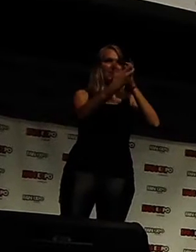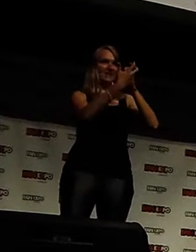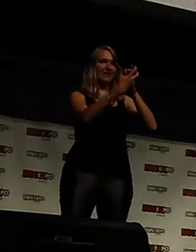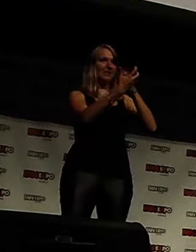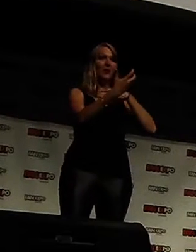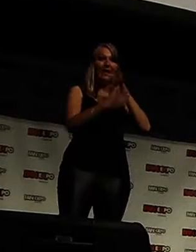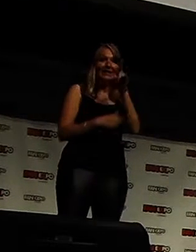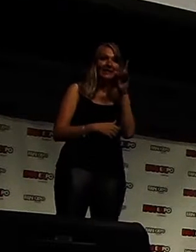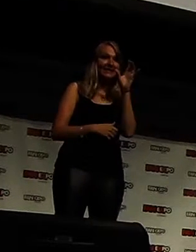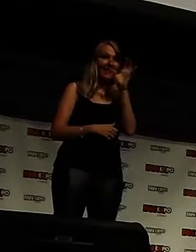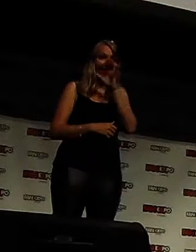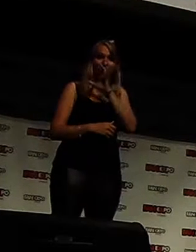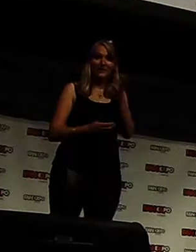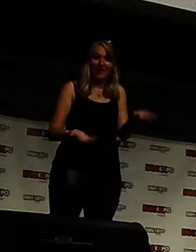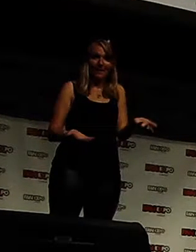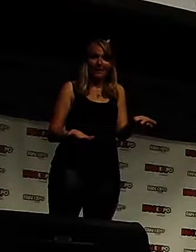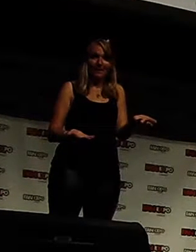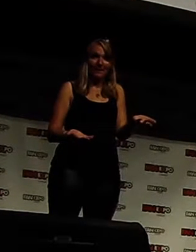looked.